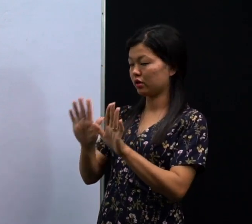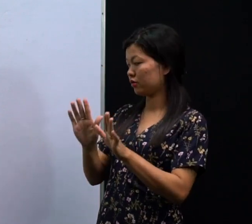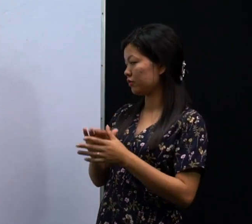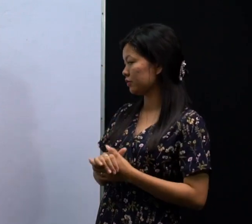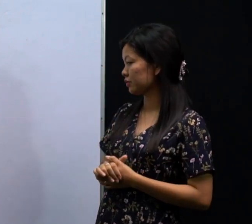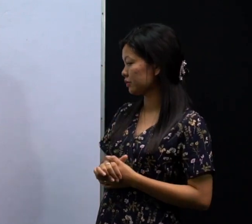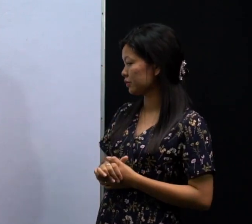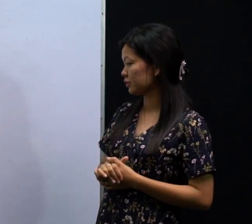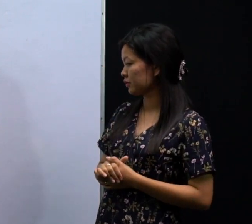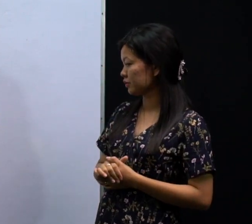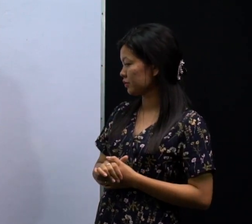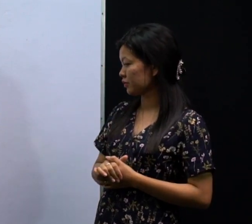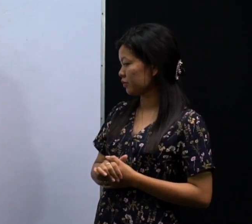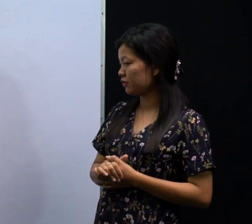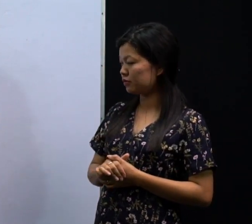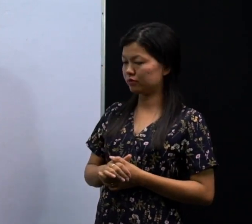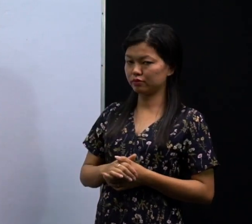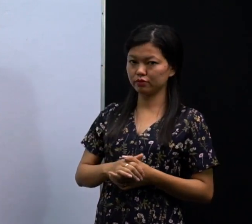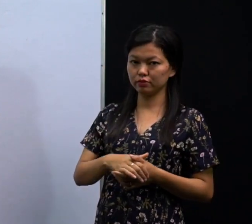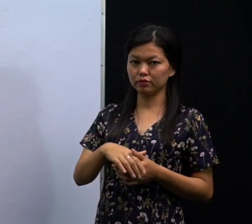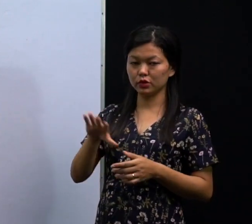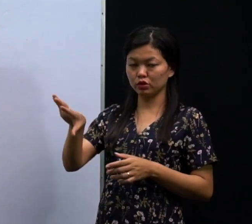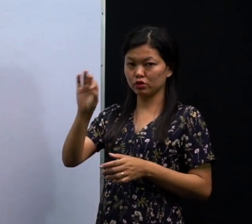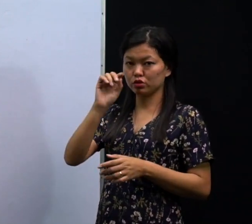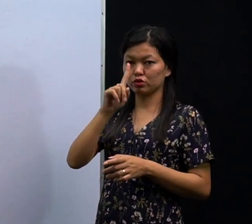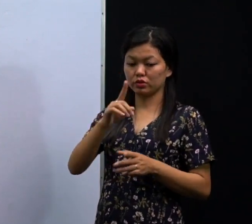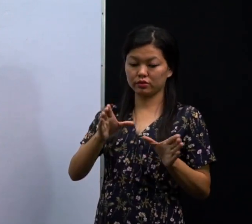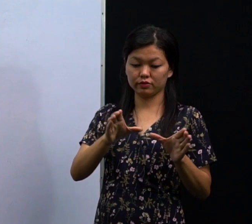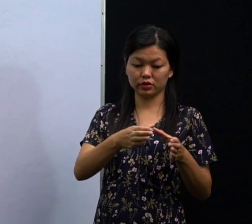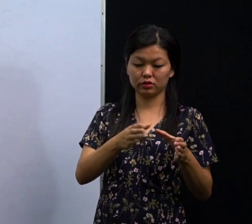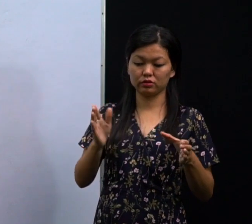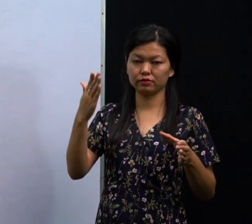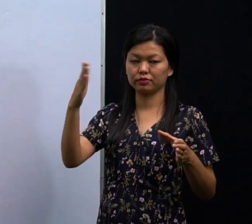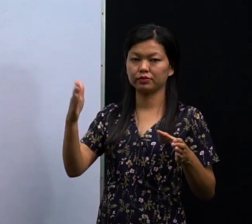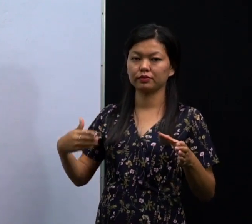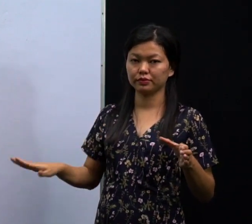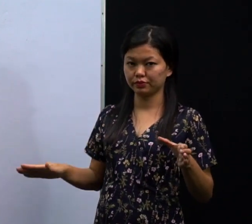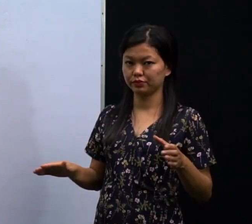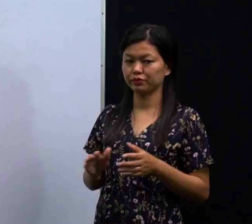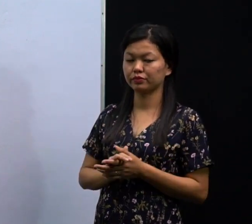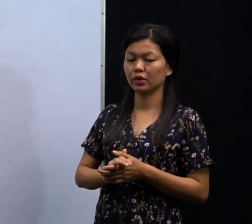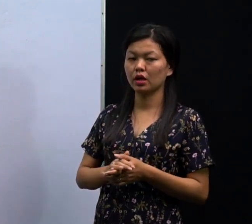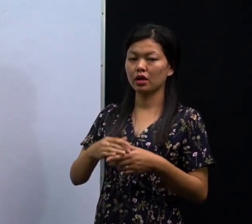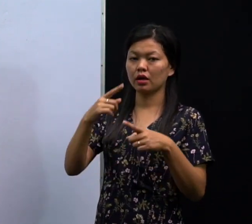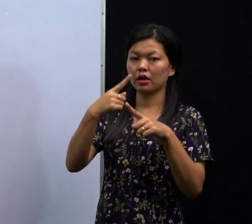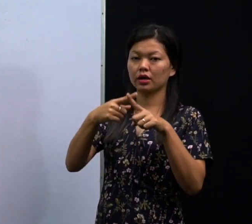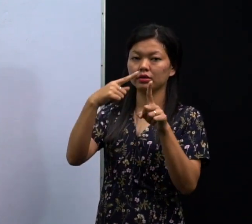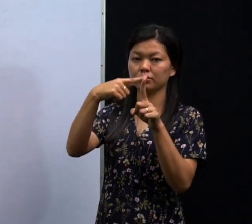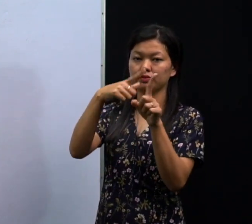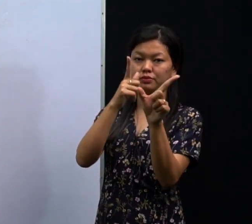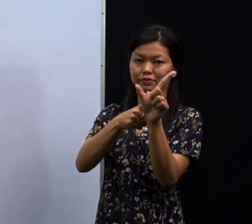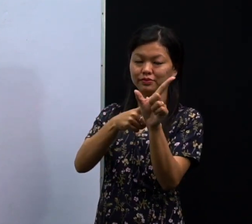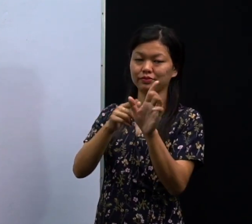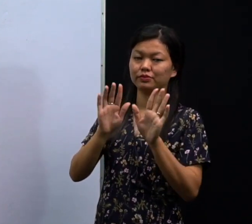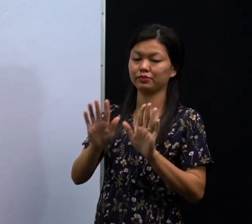this. You can imagine like this is not there. You're taking common. So what is left? X plus y is left. See, x